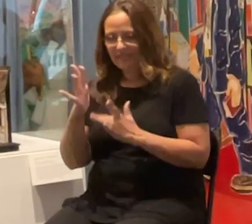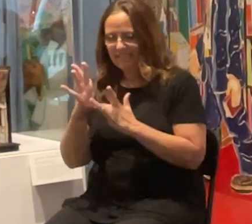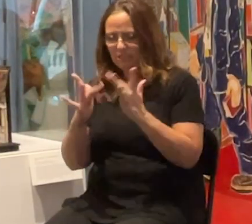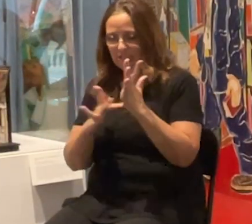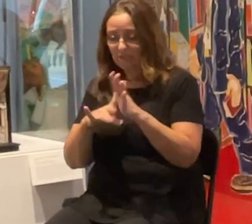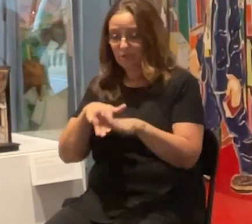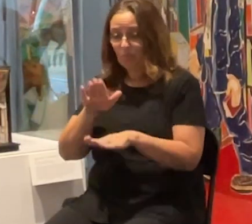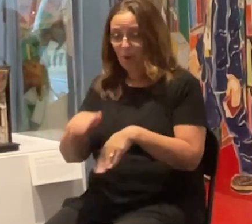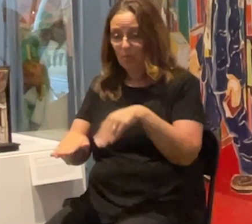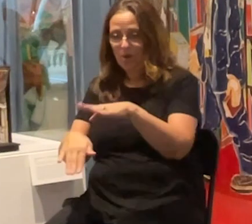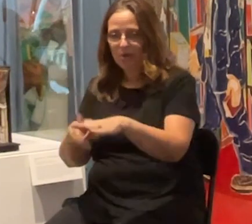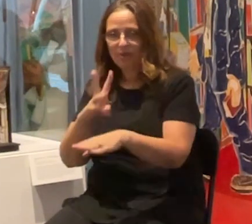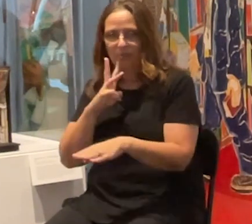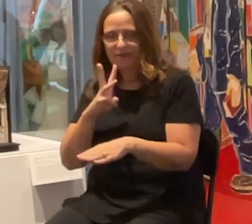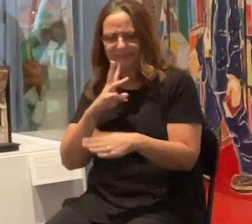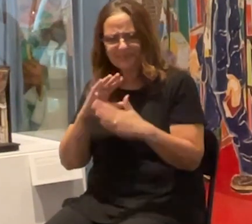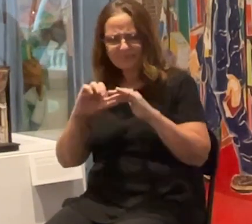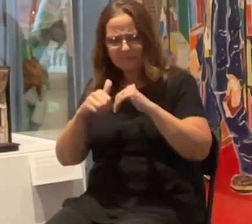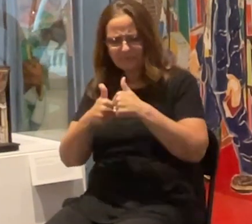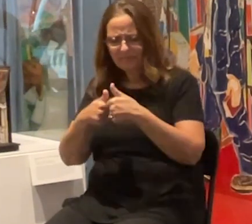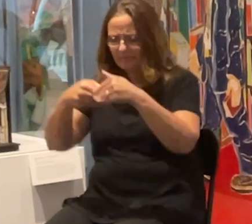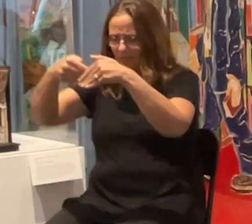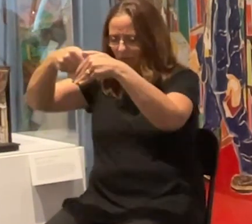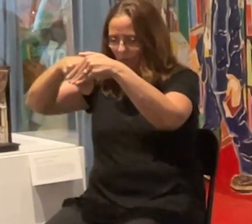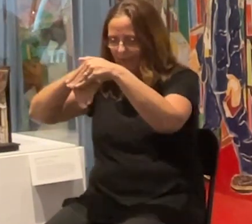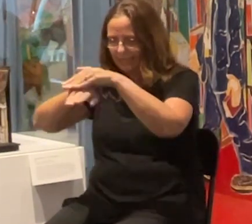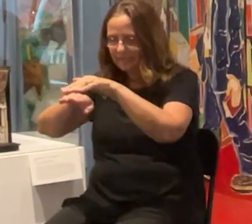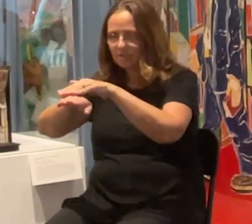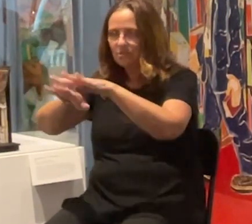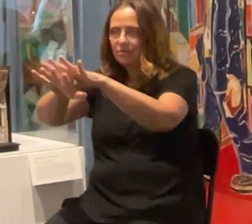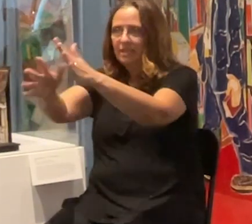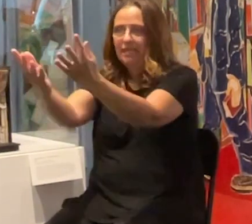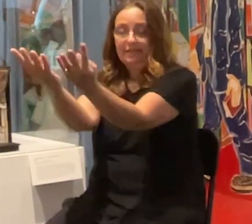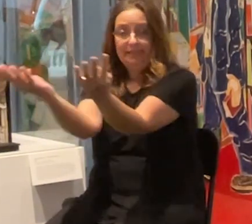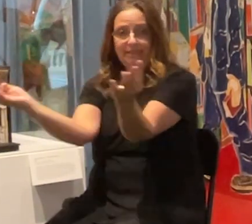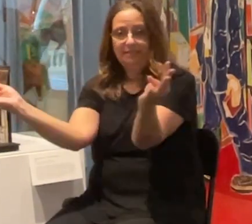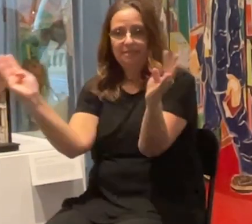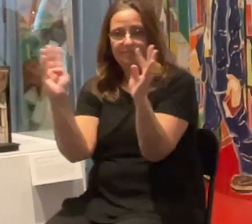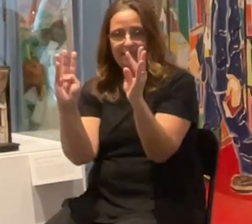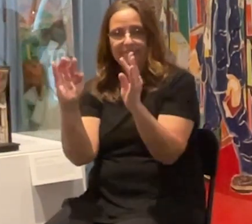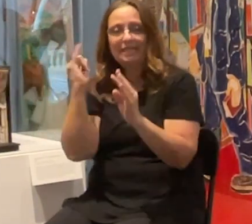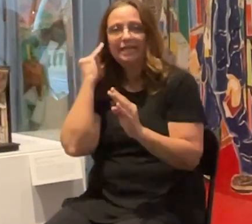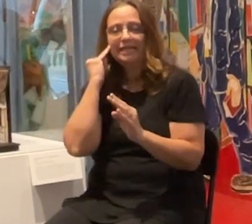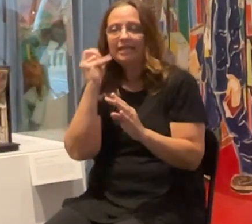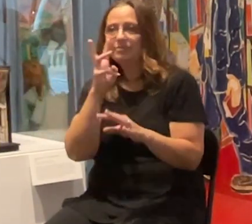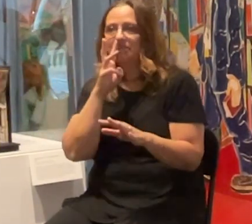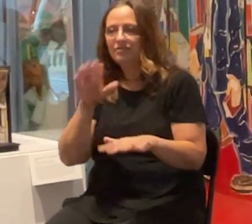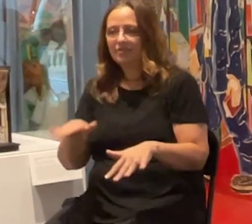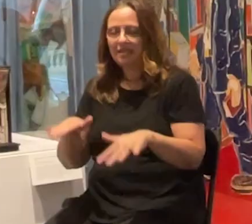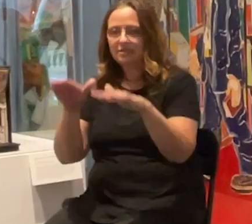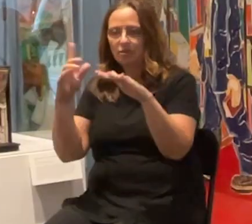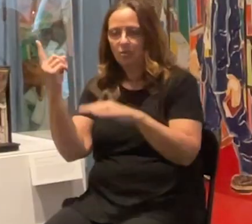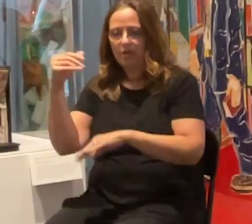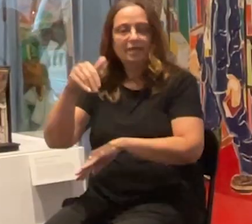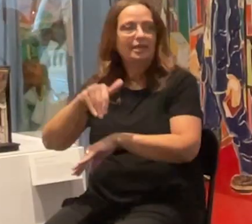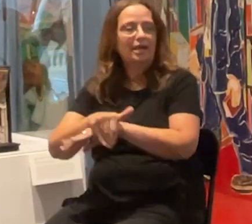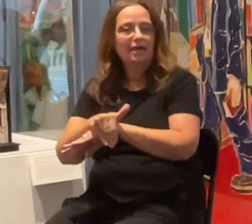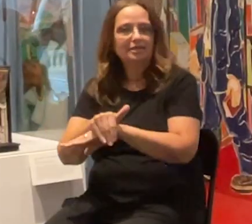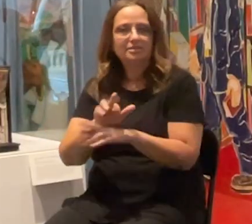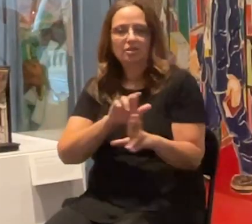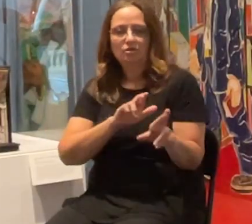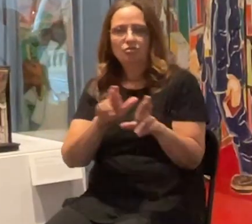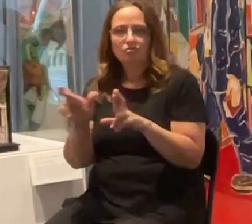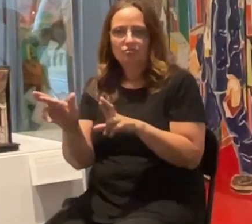that. How do I get them to go into the space and penetrate the space if the image is a flood? And then one night I was like about